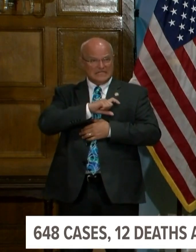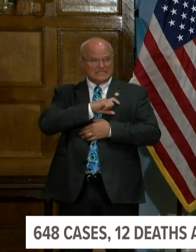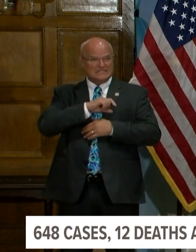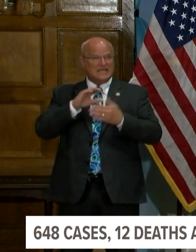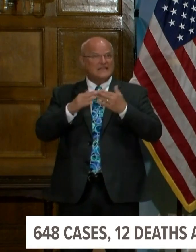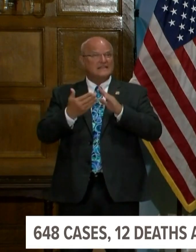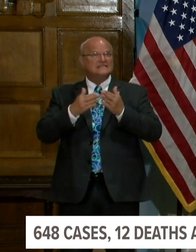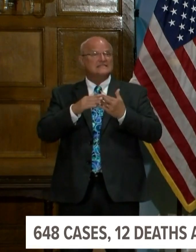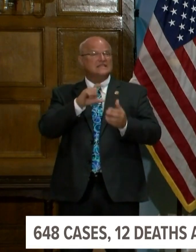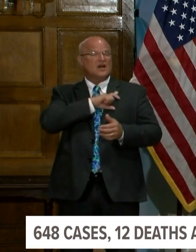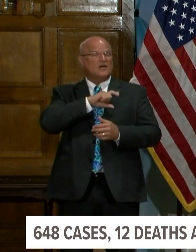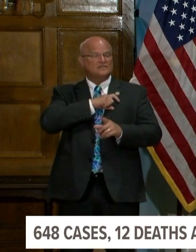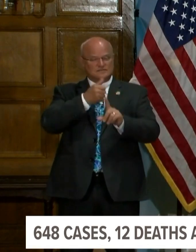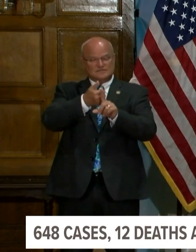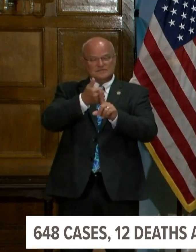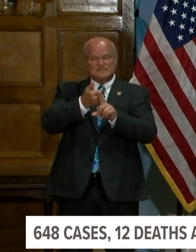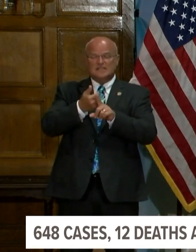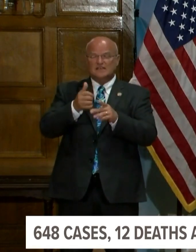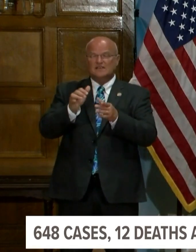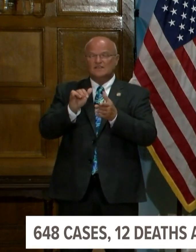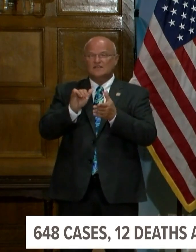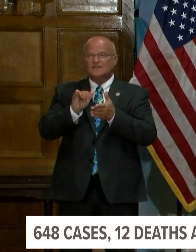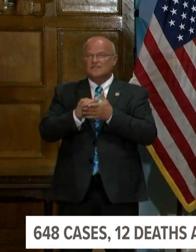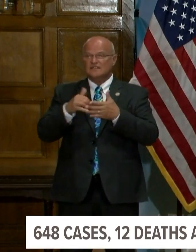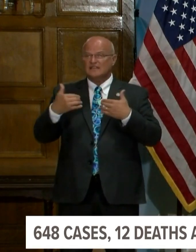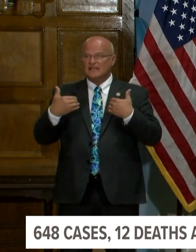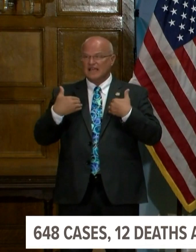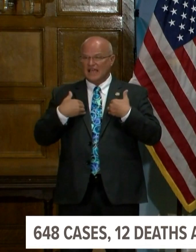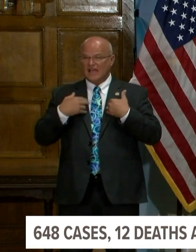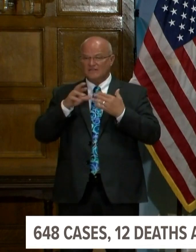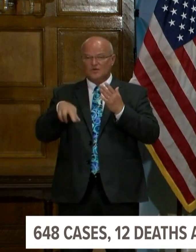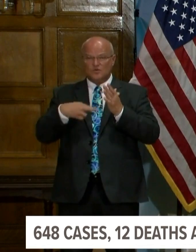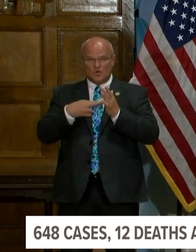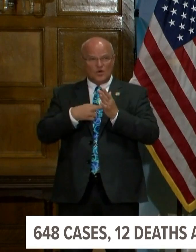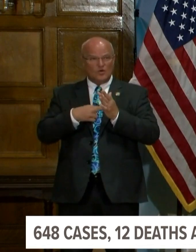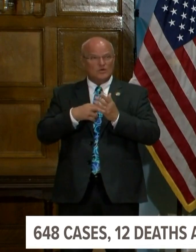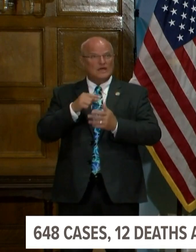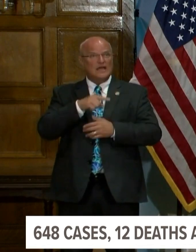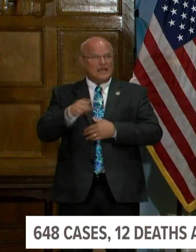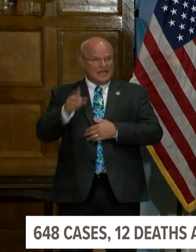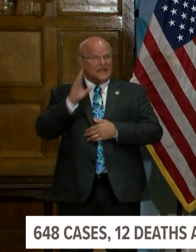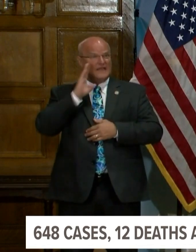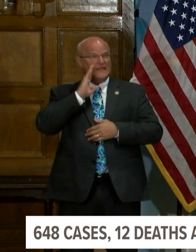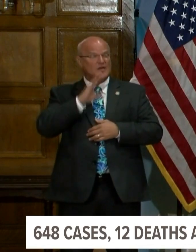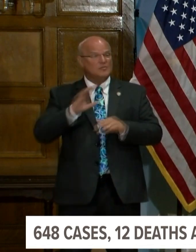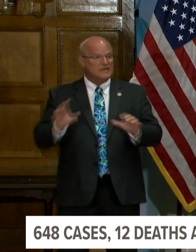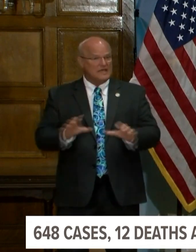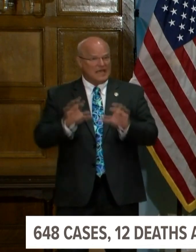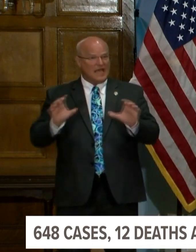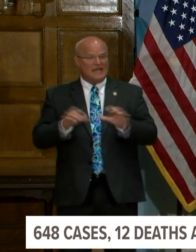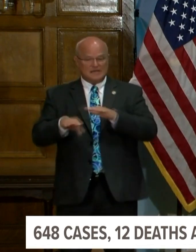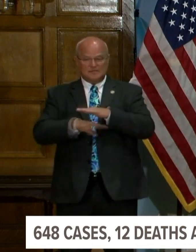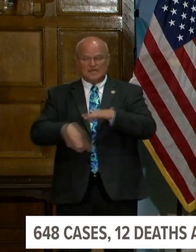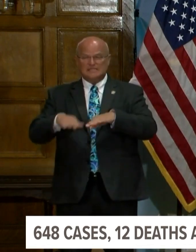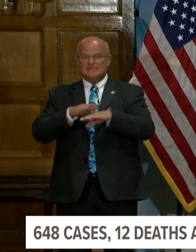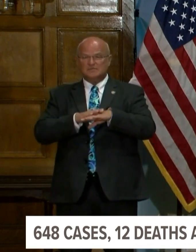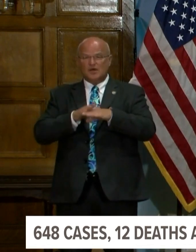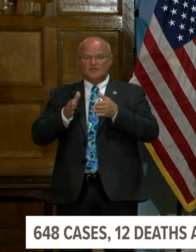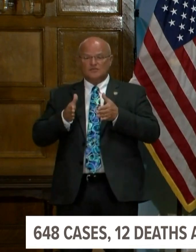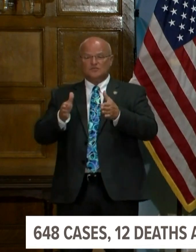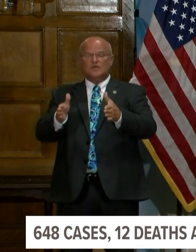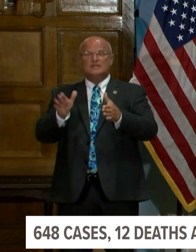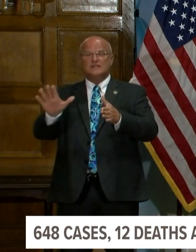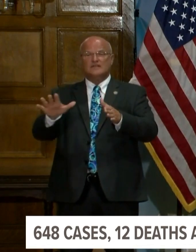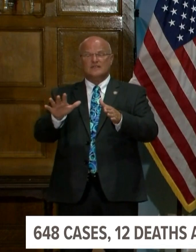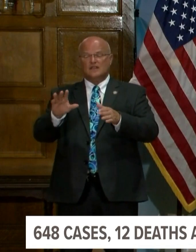city police officers that have a role to play, and they will be acting based upon the direction